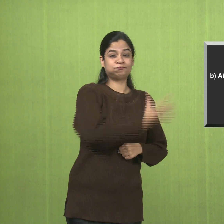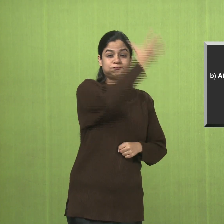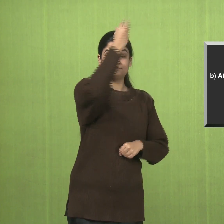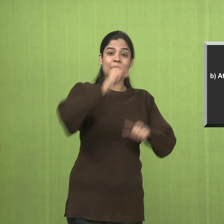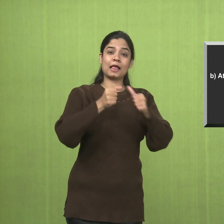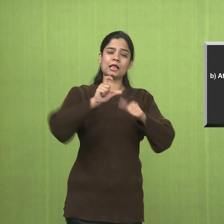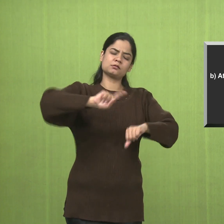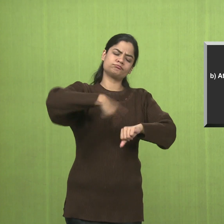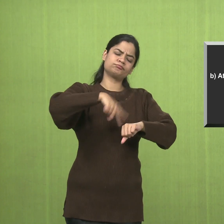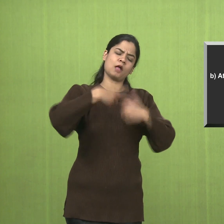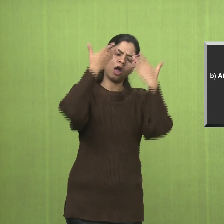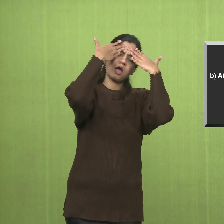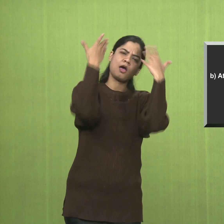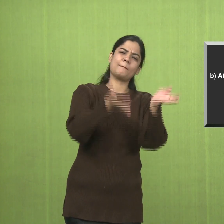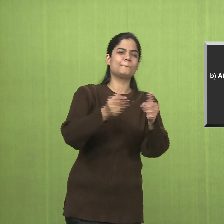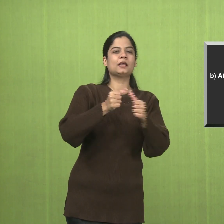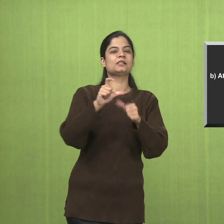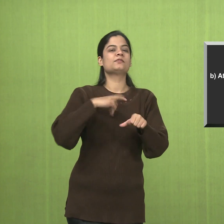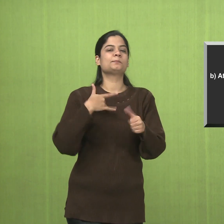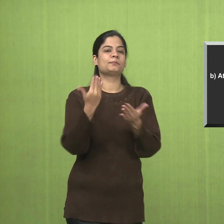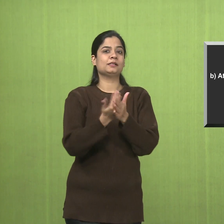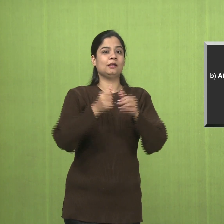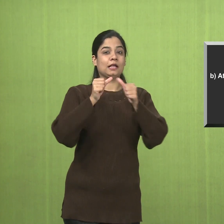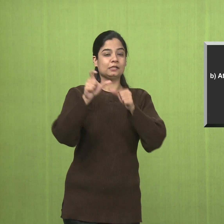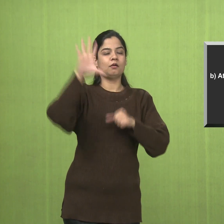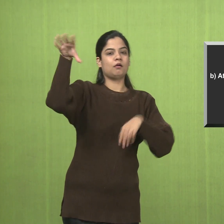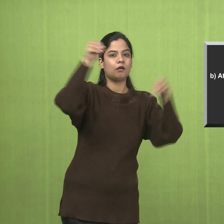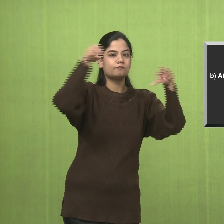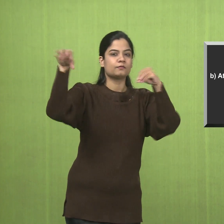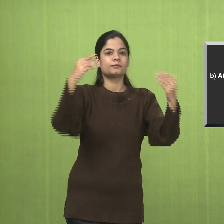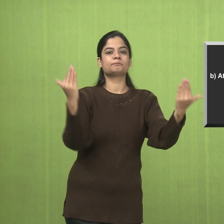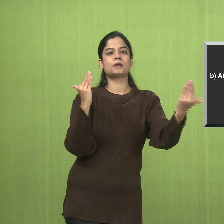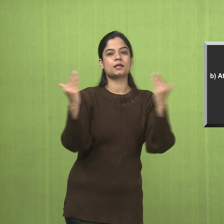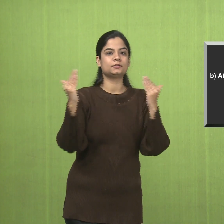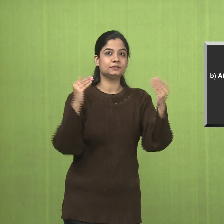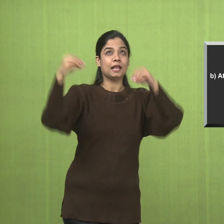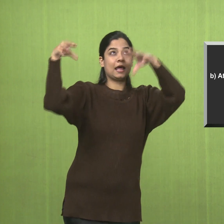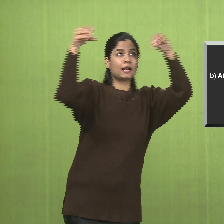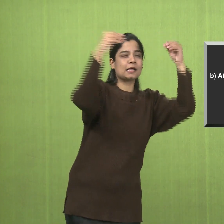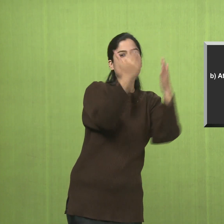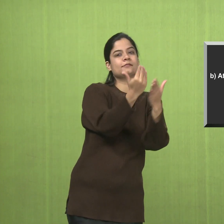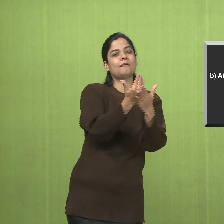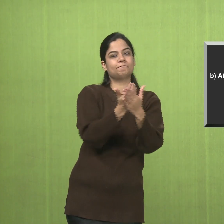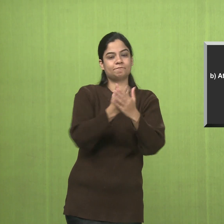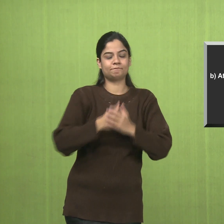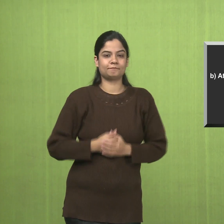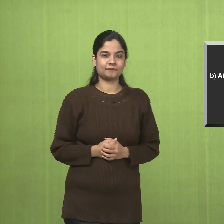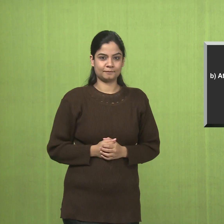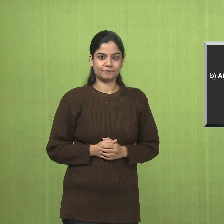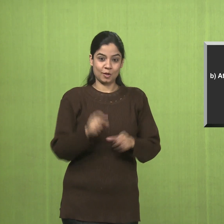it off. Avoid usage of air conditioner for all day or longer hours. Turn it off when you